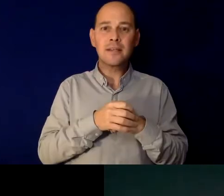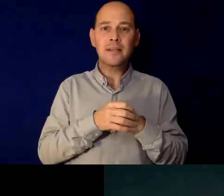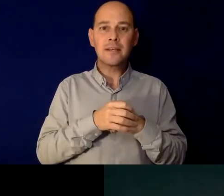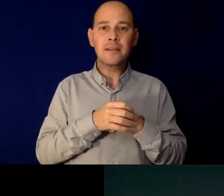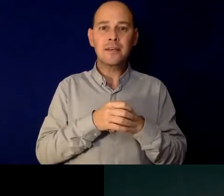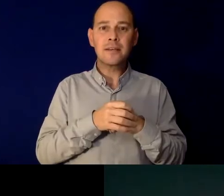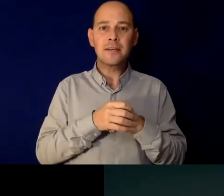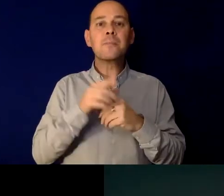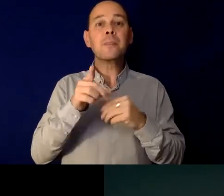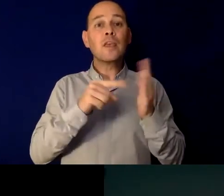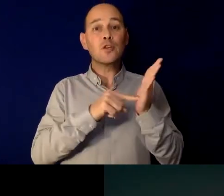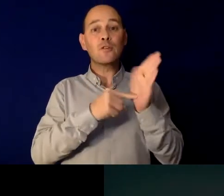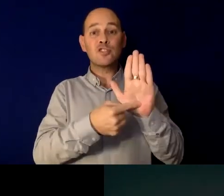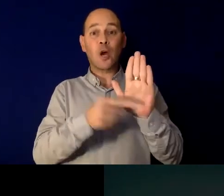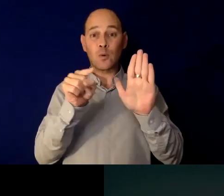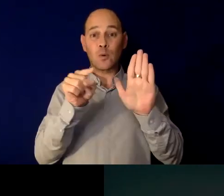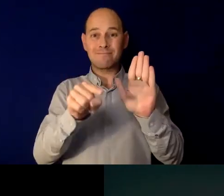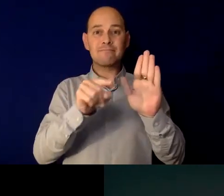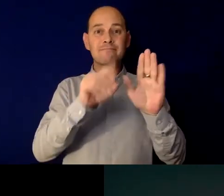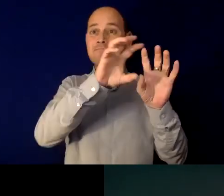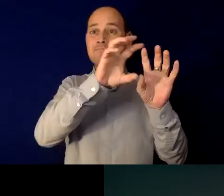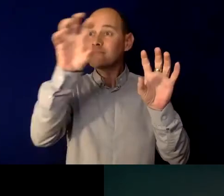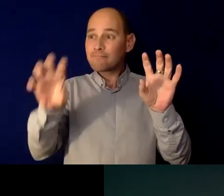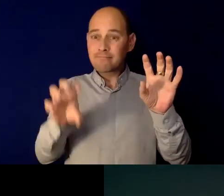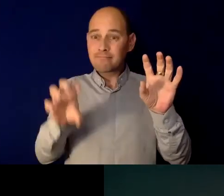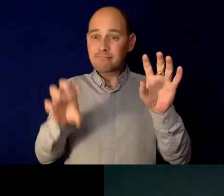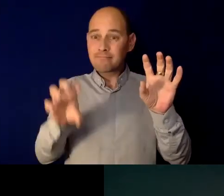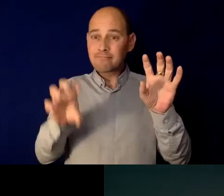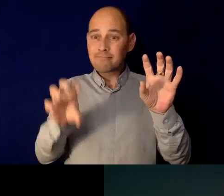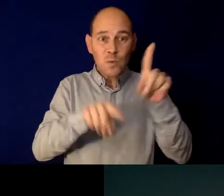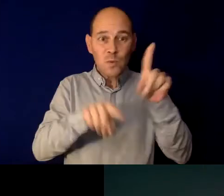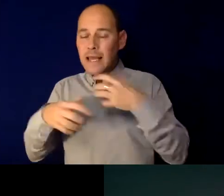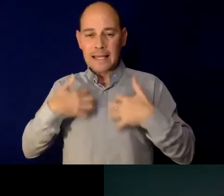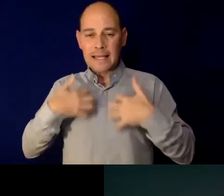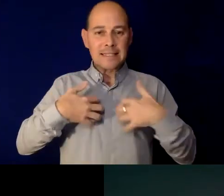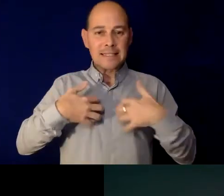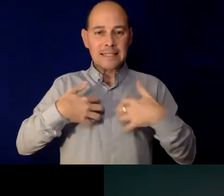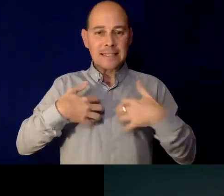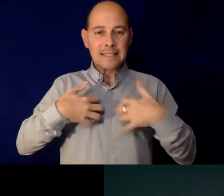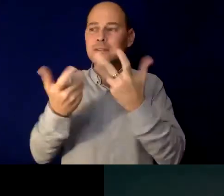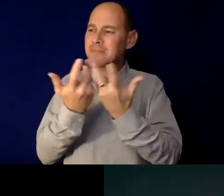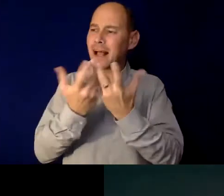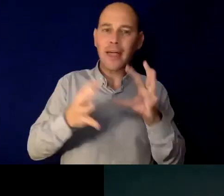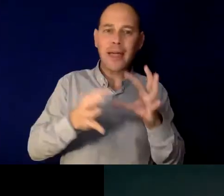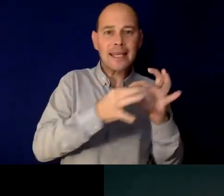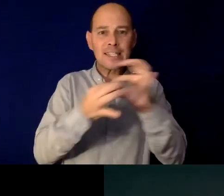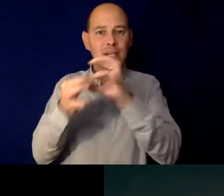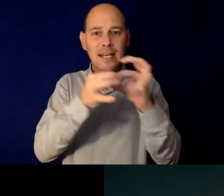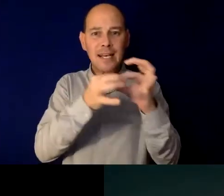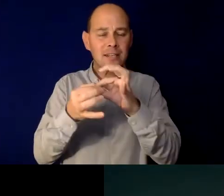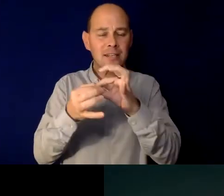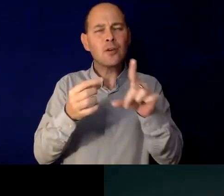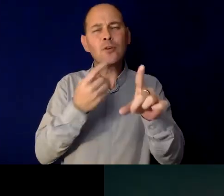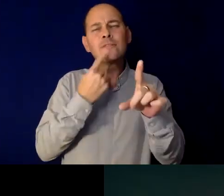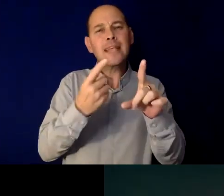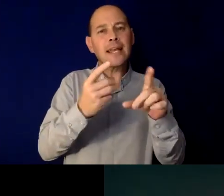back in the graph there, visible on the screen with the various stakeholders and how they interconnect, is what you mentioned there about fragmentation. I